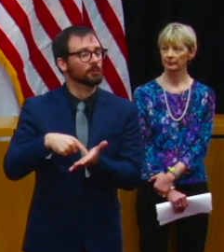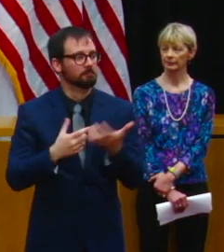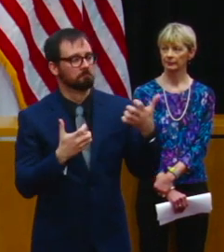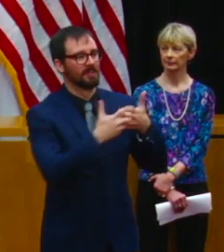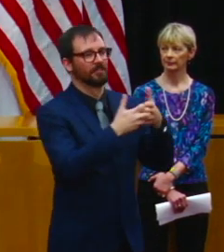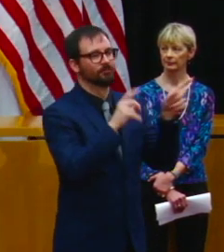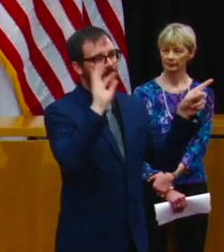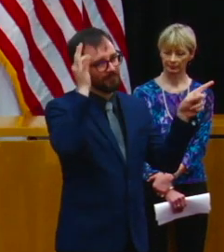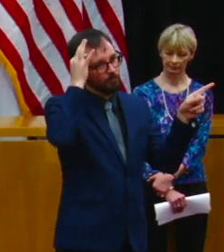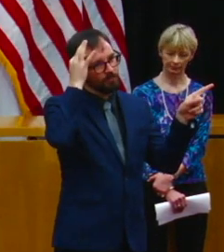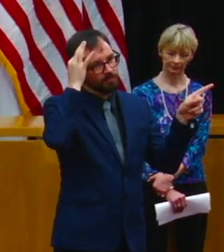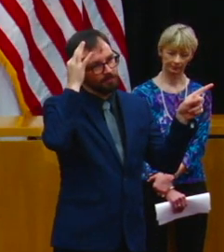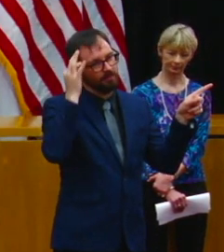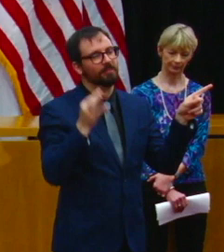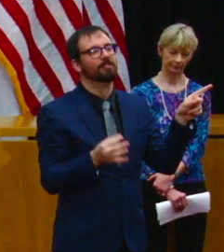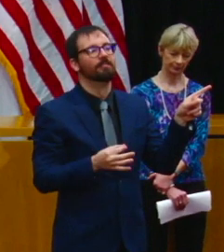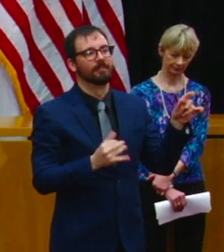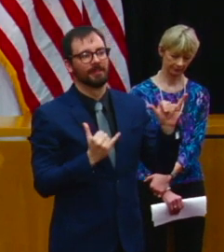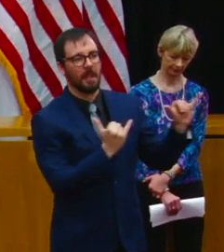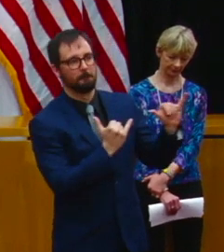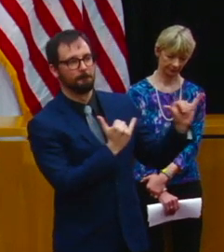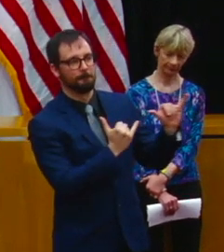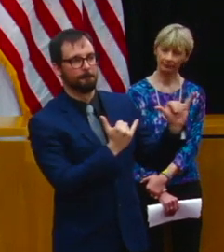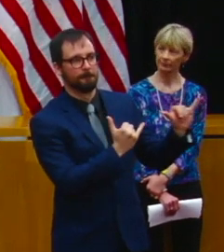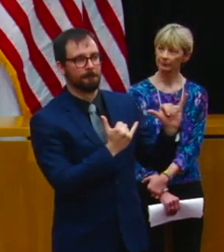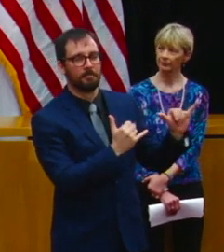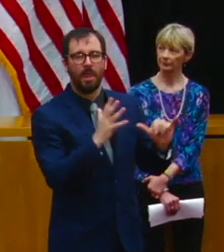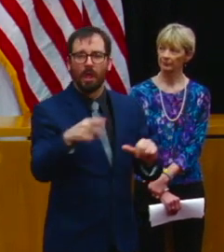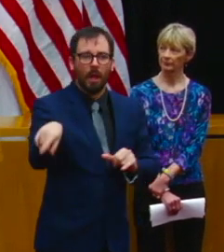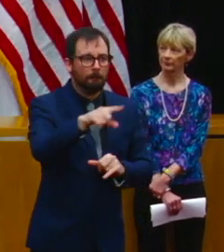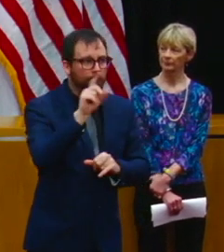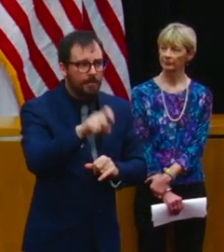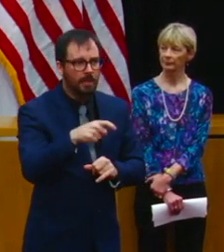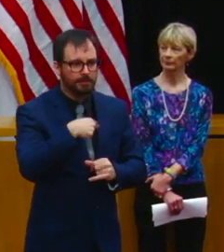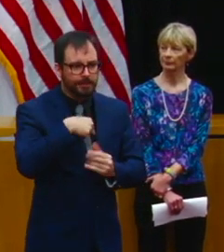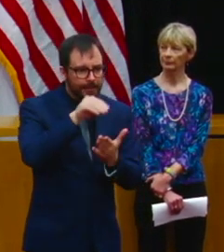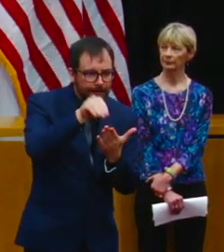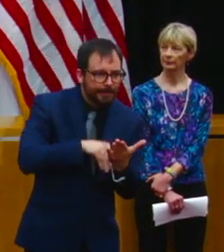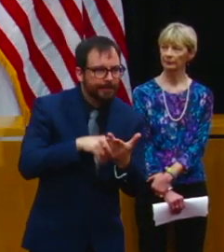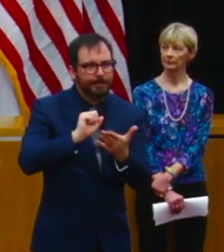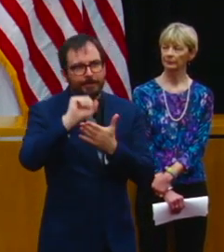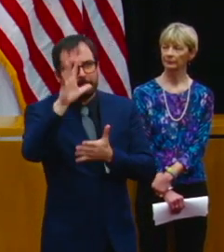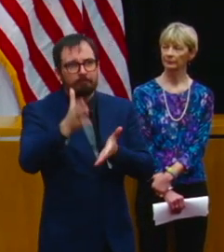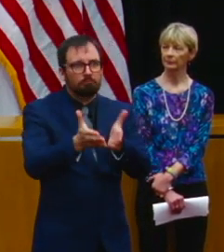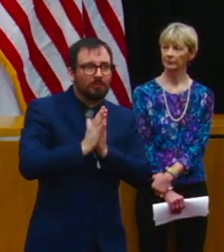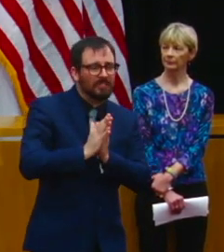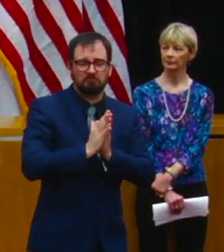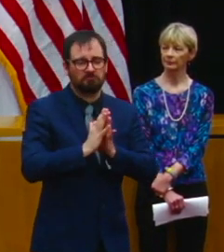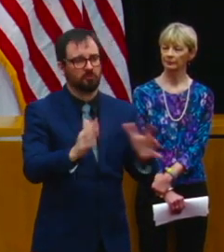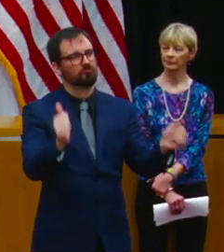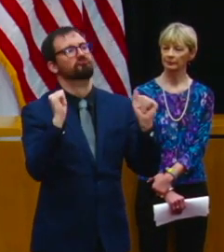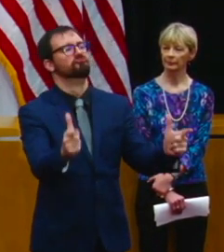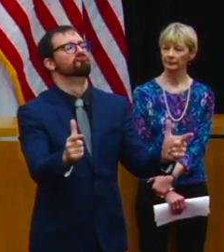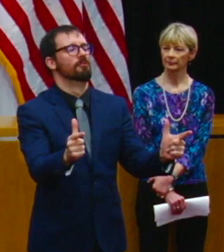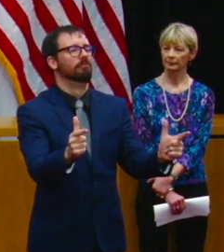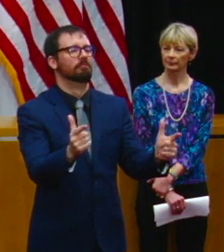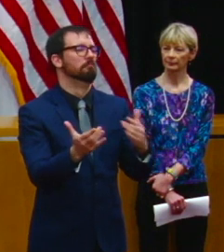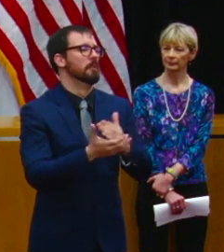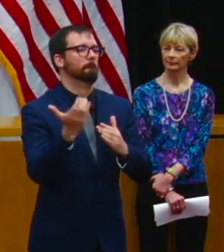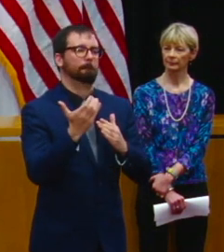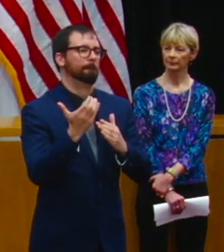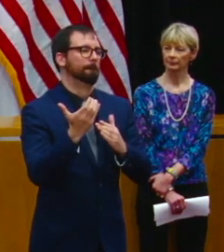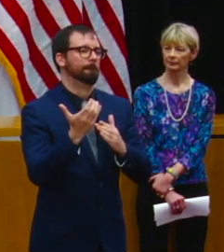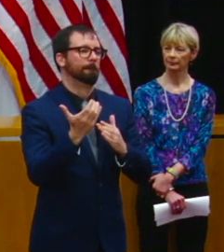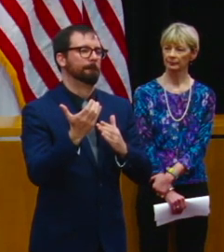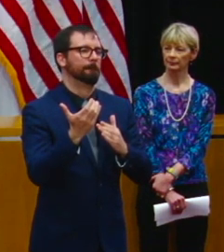any additional forms to qualify. A state extension would provide flexibility to taxpayers and would afford them